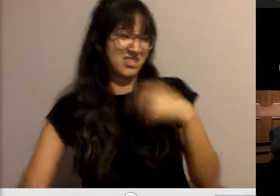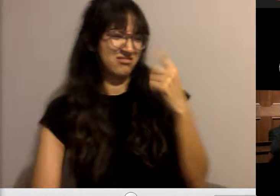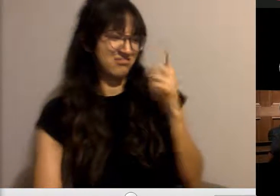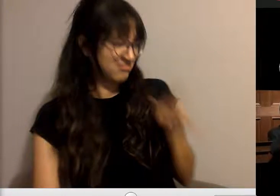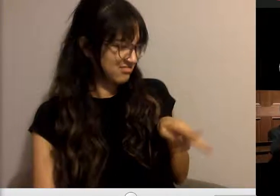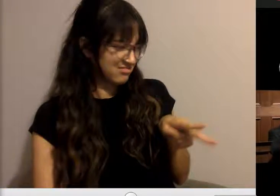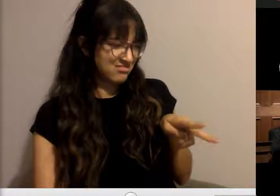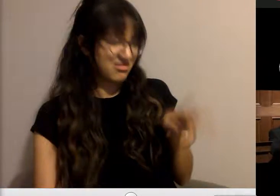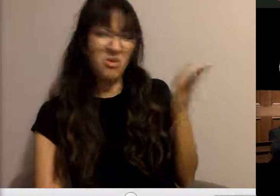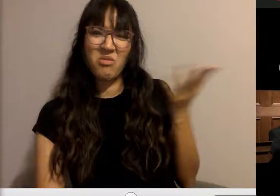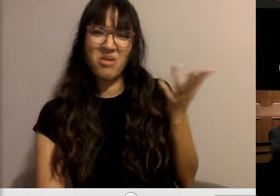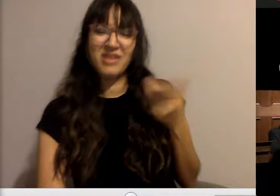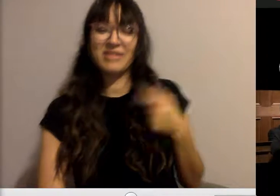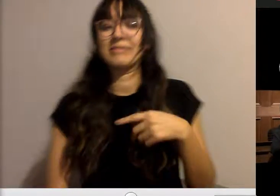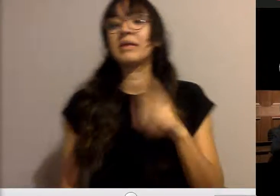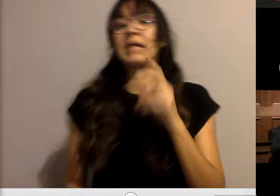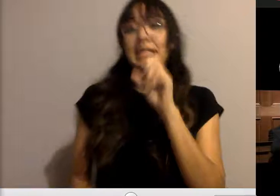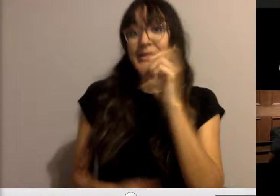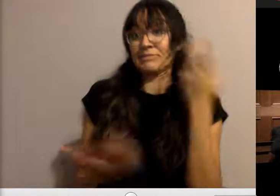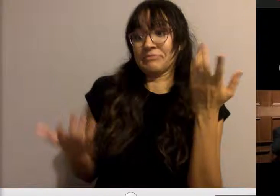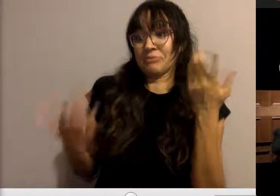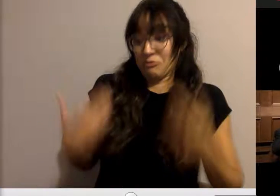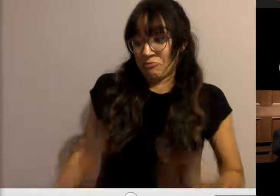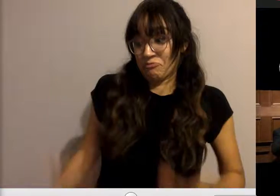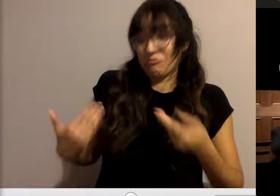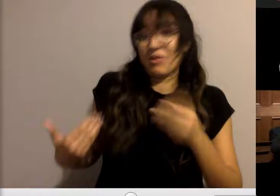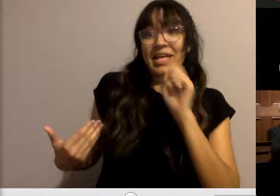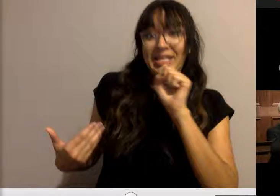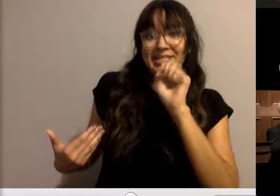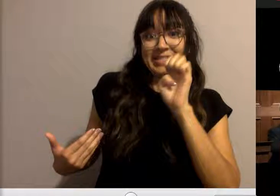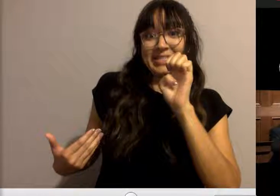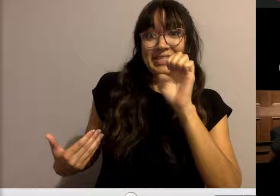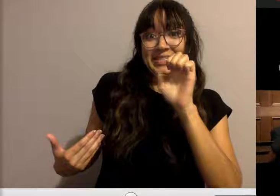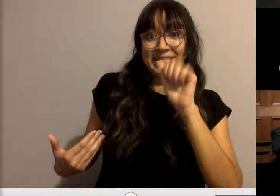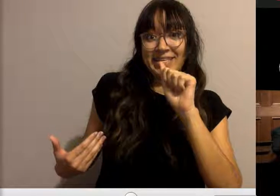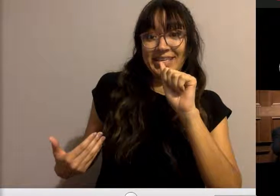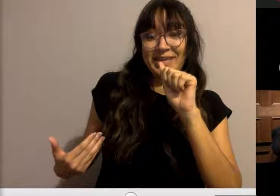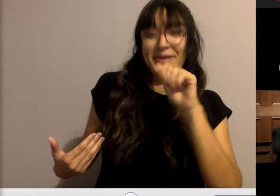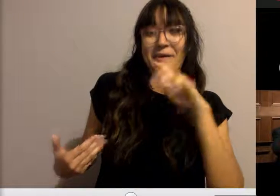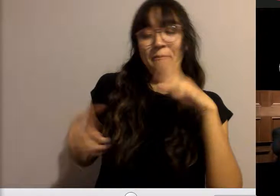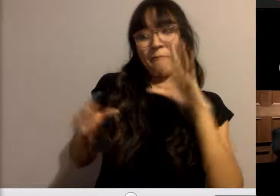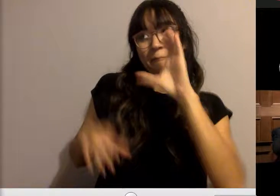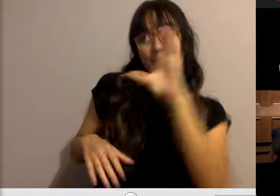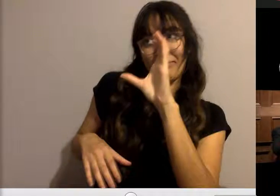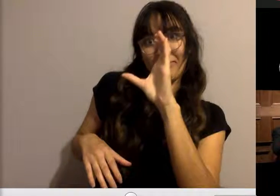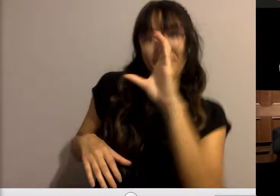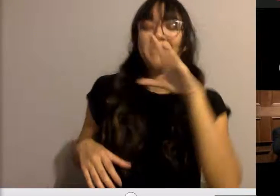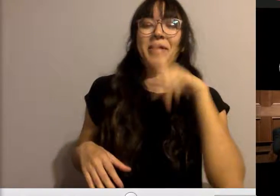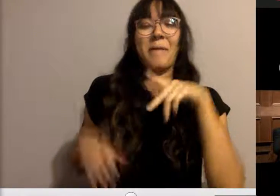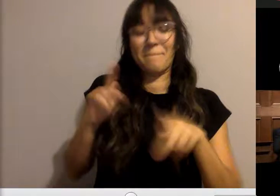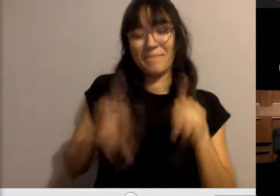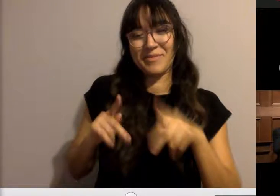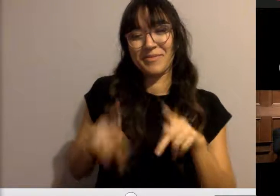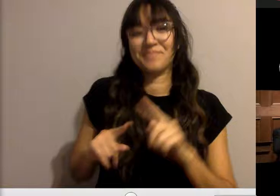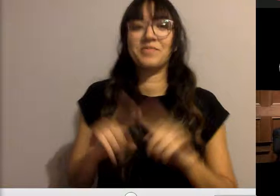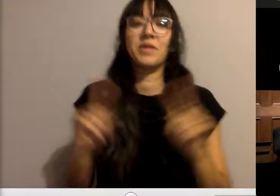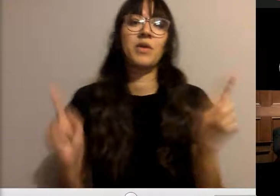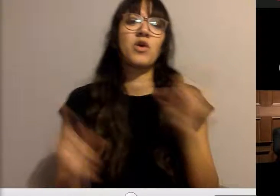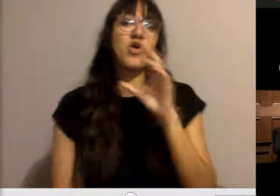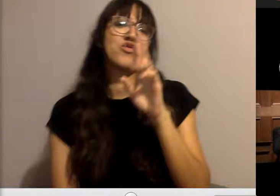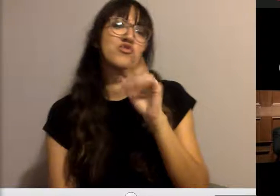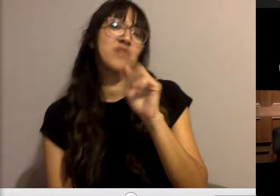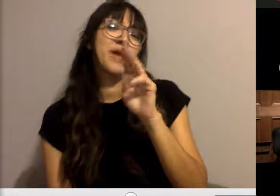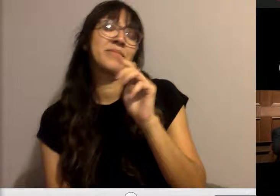It can be a very cheap costume. But Ramses, he tells us their names, but he doesn't tell us where they're from. So we've been